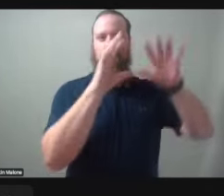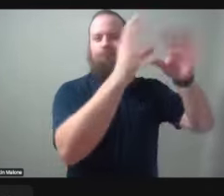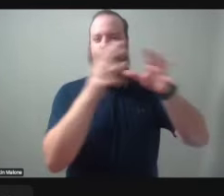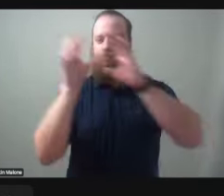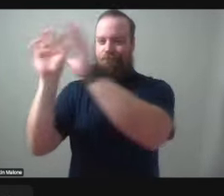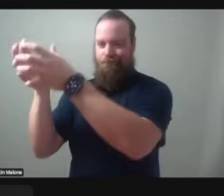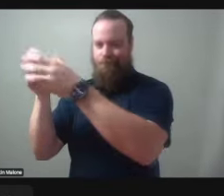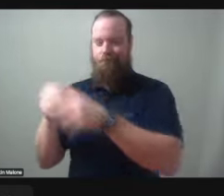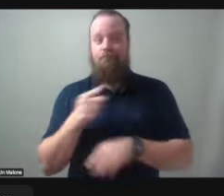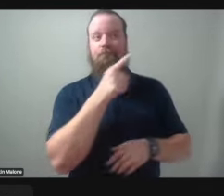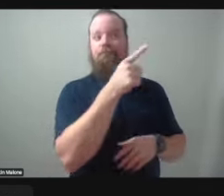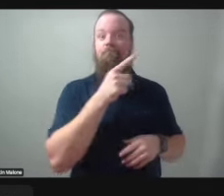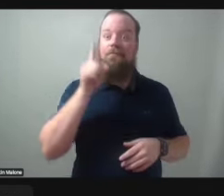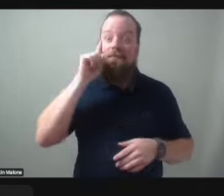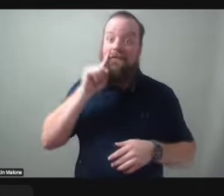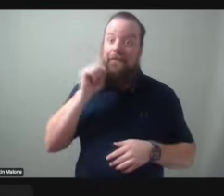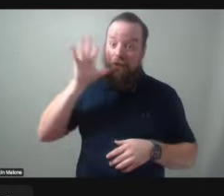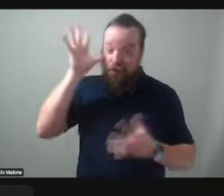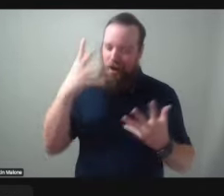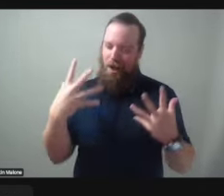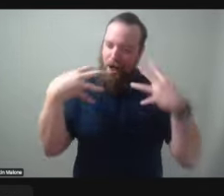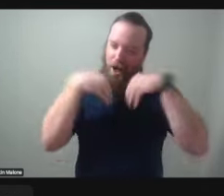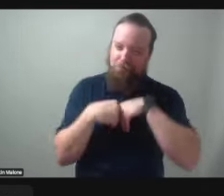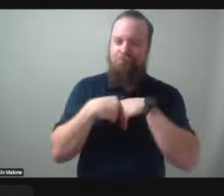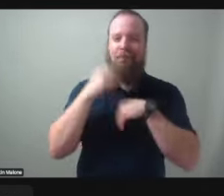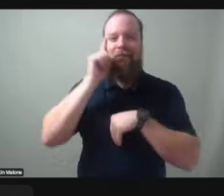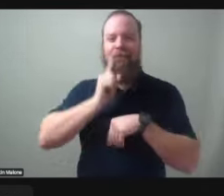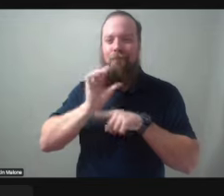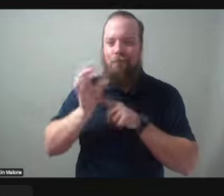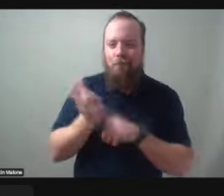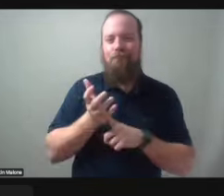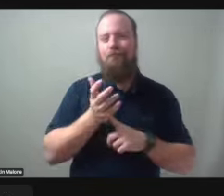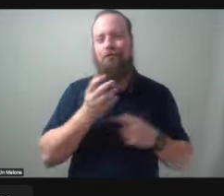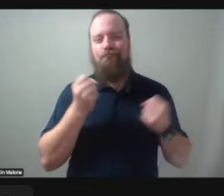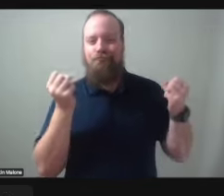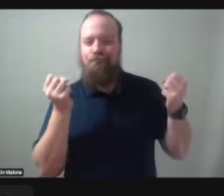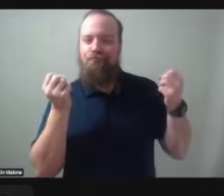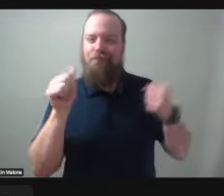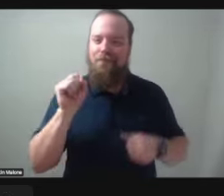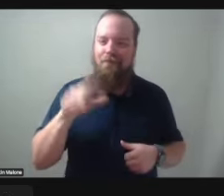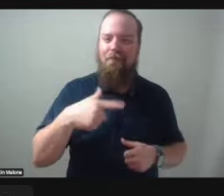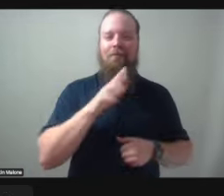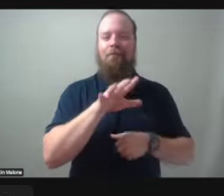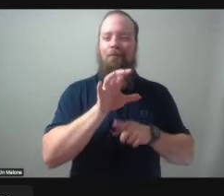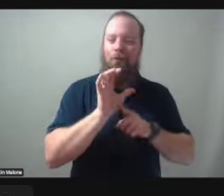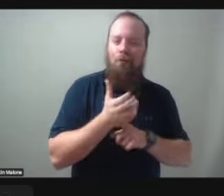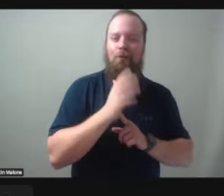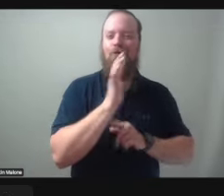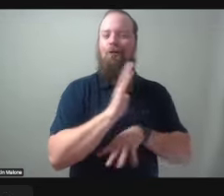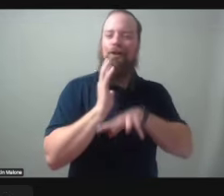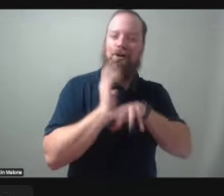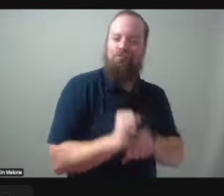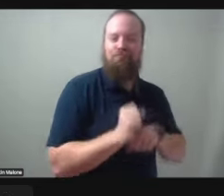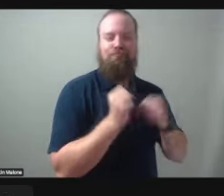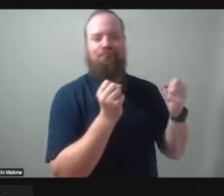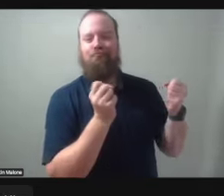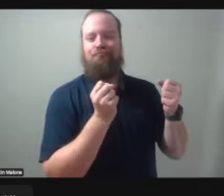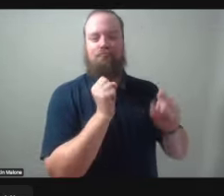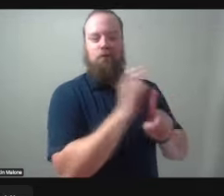And I'm going to go back and now explain more of this for you. So children that are born deaf to deaf